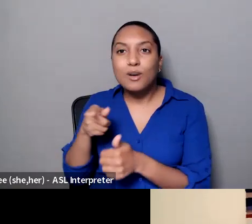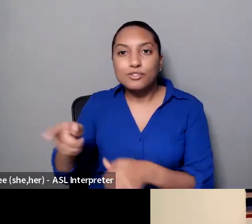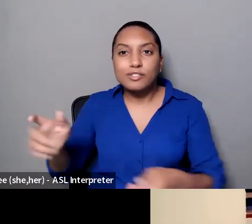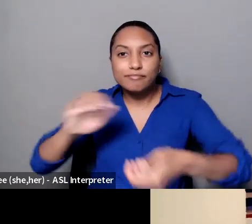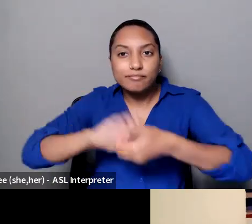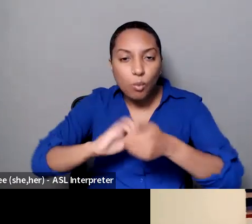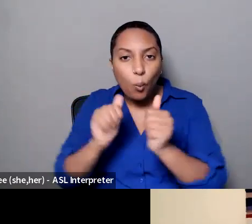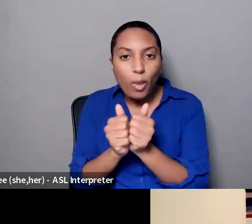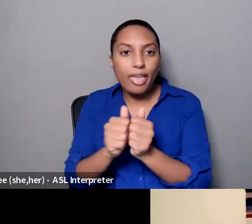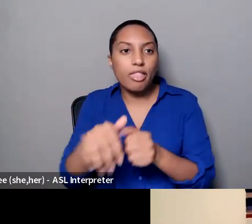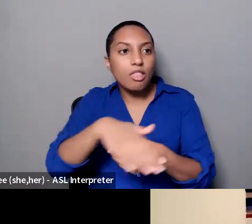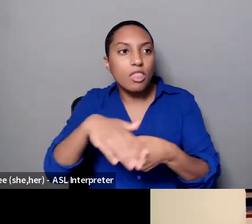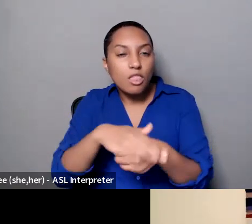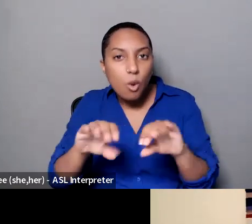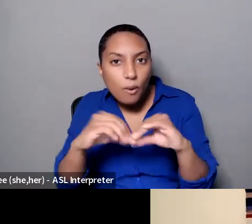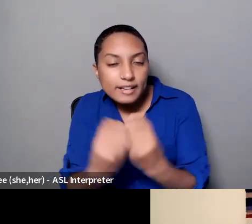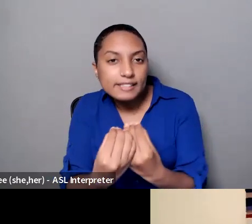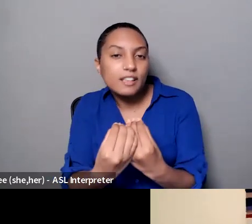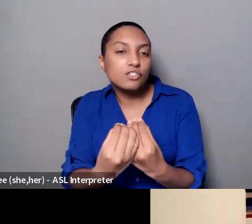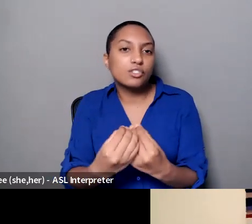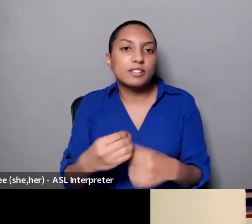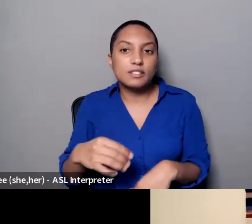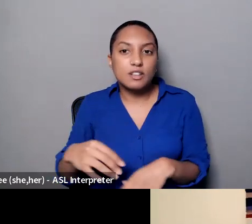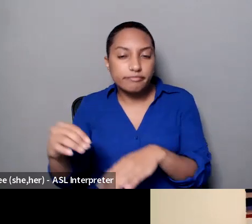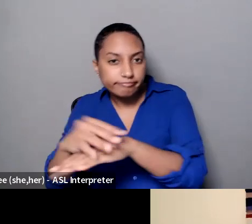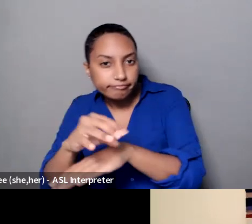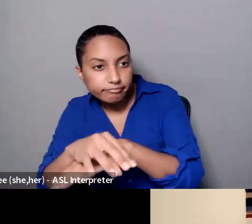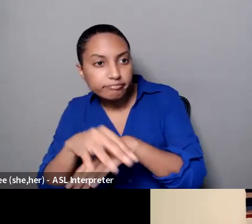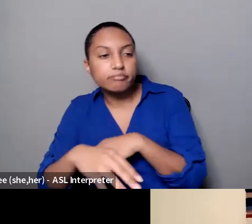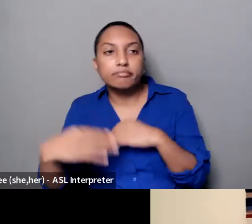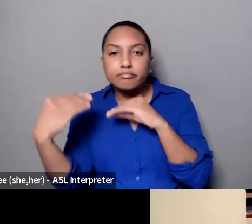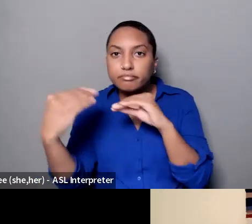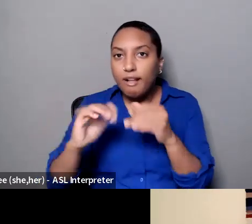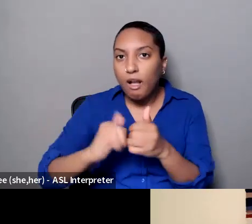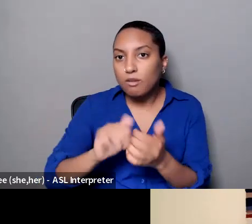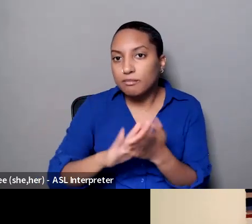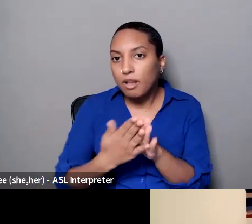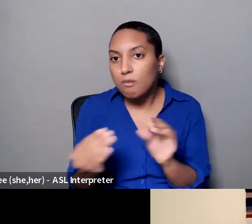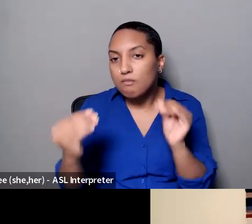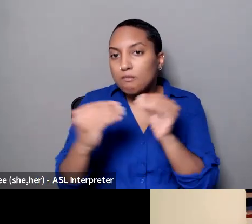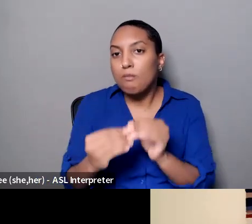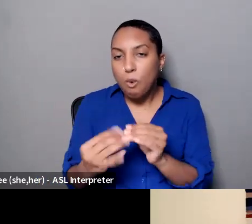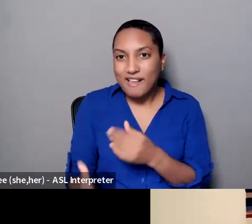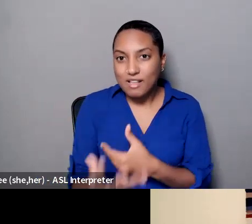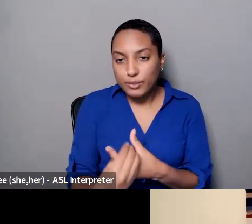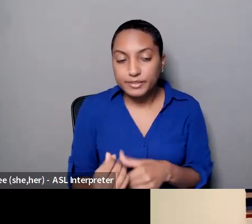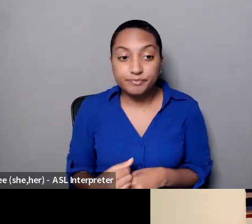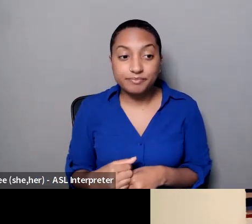become more diverse, equitable, and inclusive. And then finally, Bill Henning